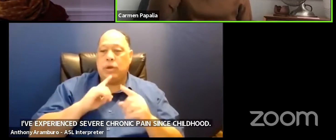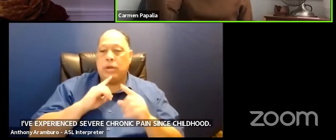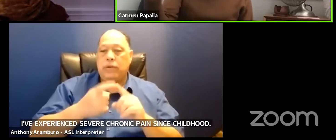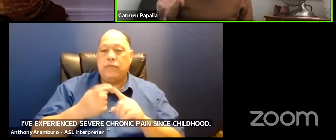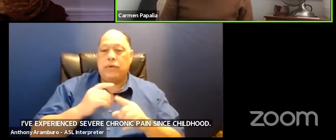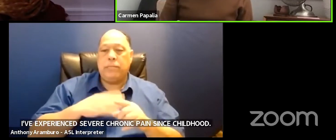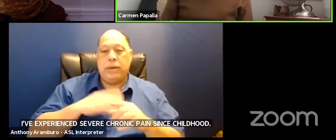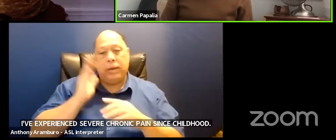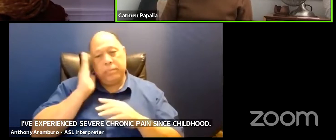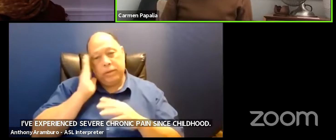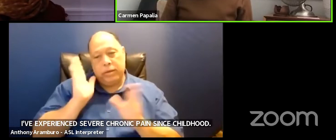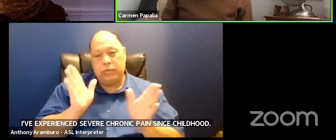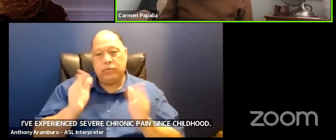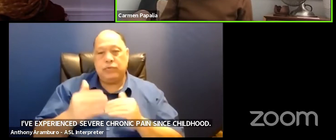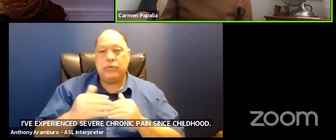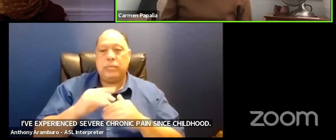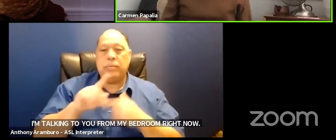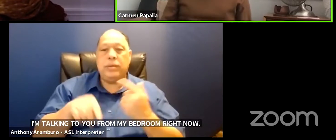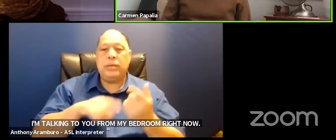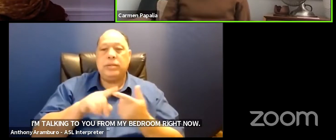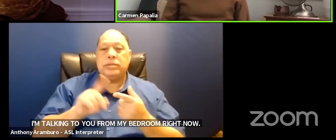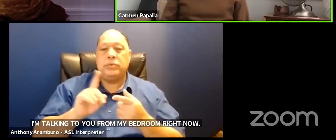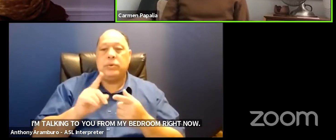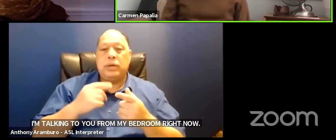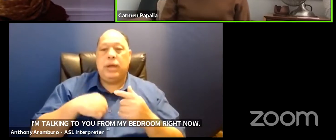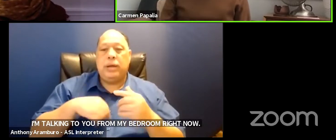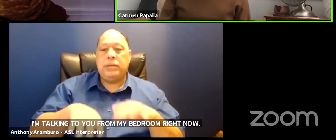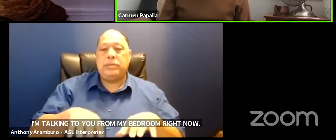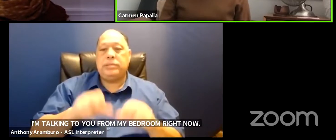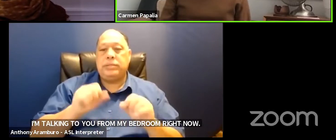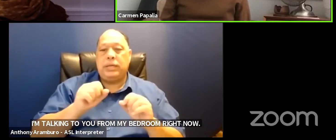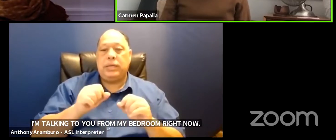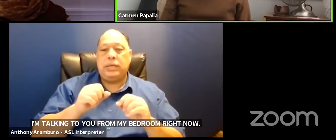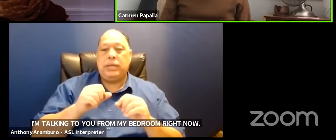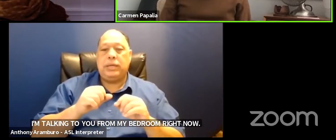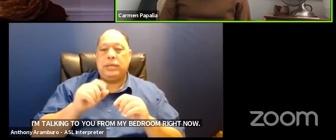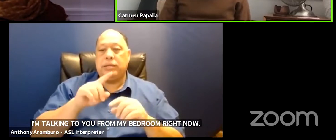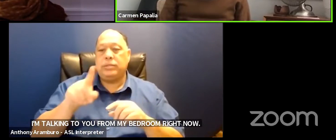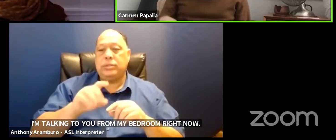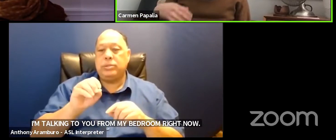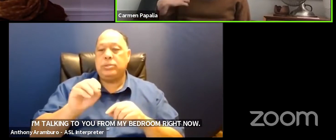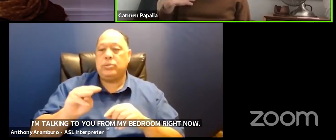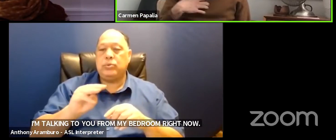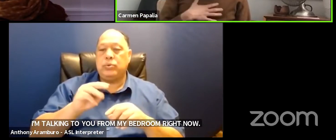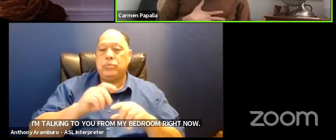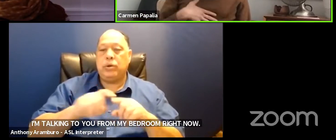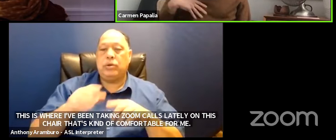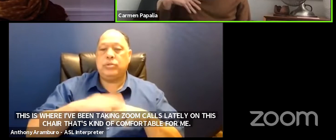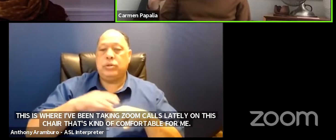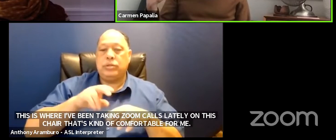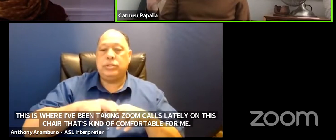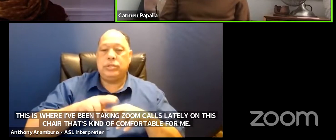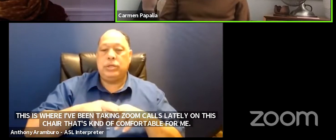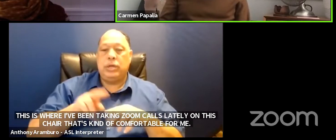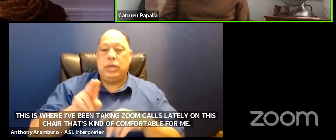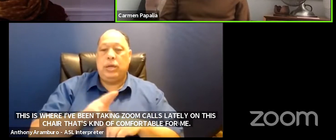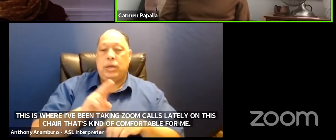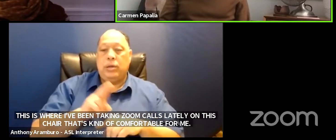is where I've been taking Zoom calls lately, on this chair that's kind of comfortable for me. I'm wearing this like deep,